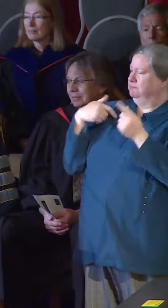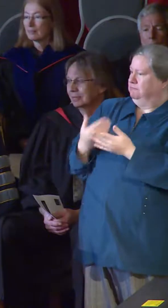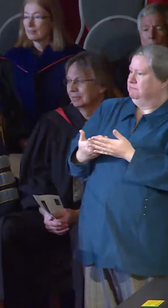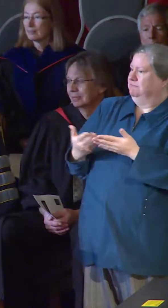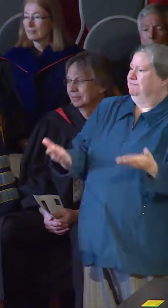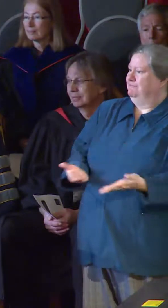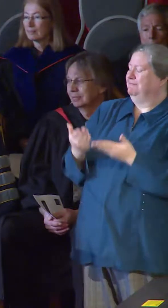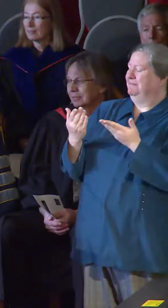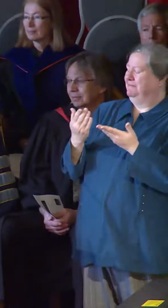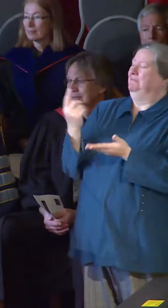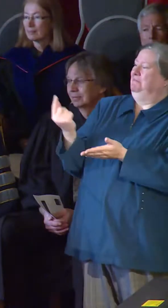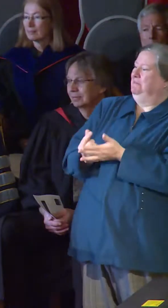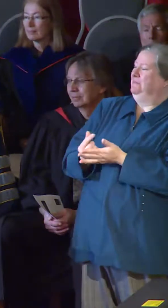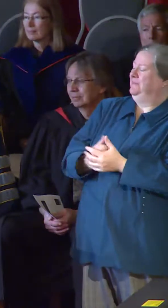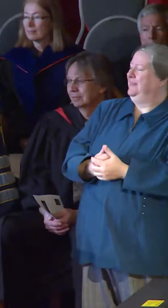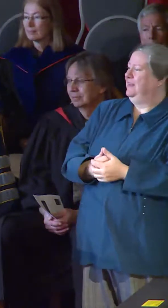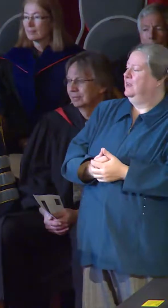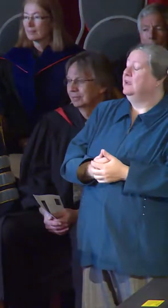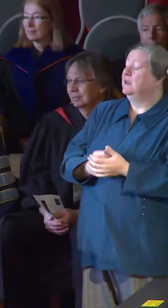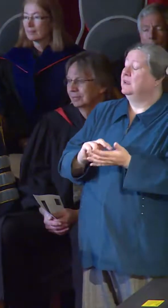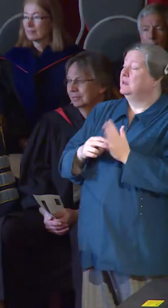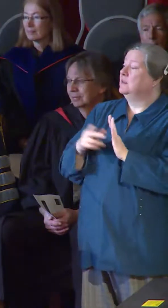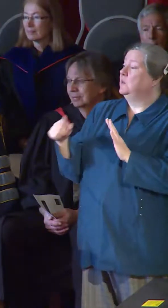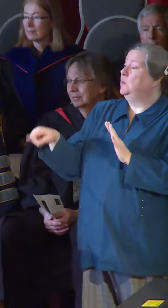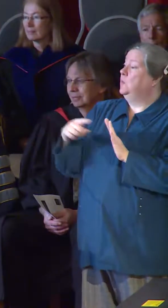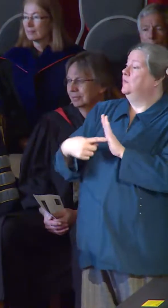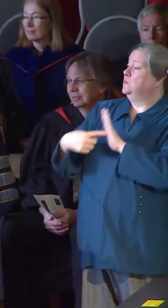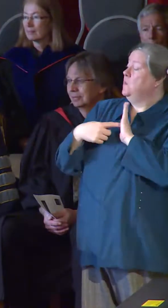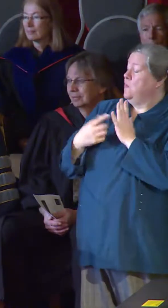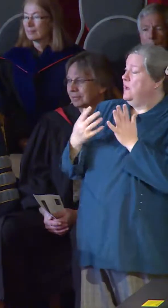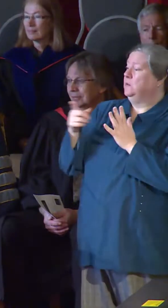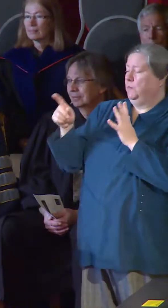today. In other words, you've shown that you can learn.